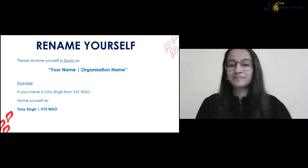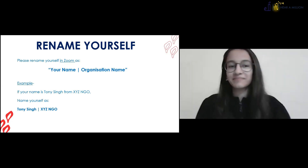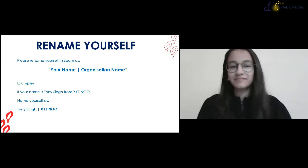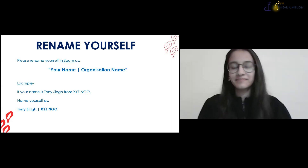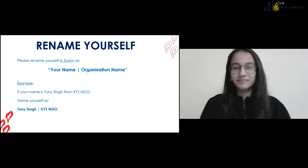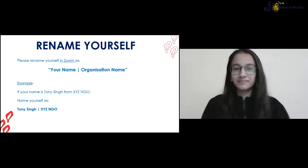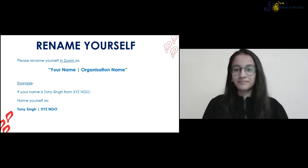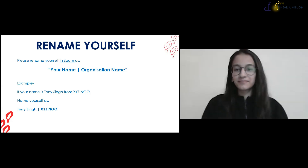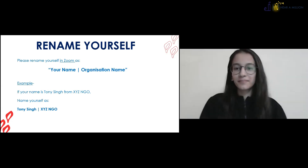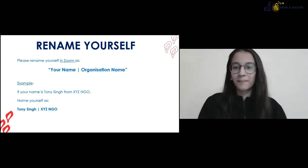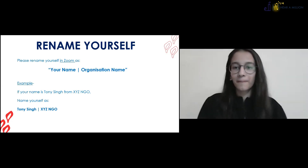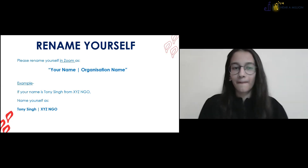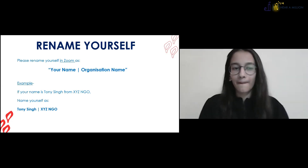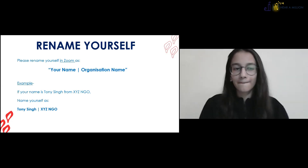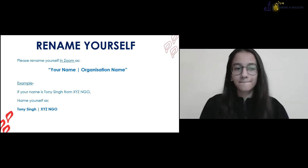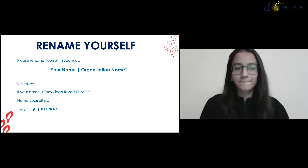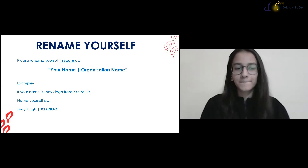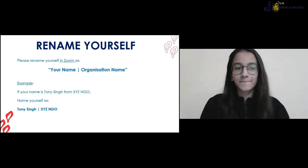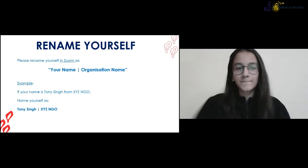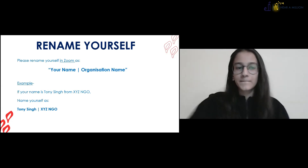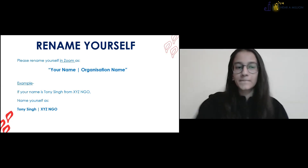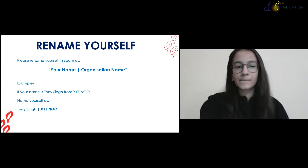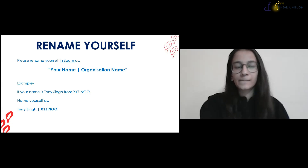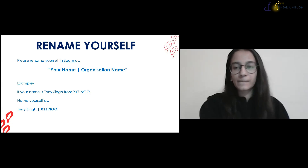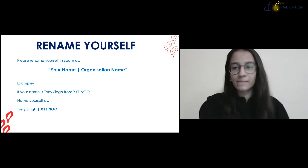3 minutes. Till then, you can rename yourself.